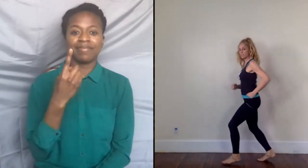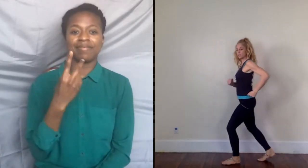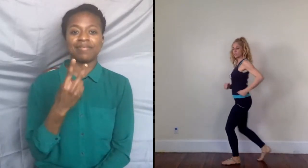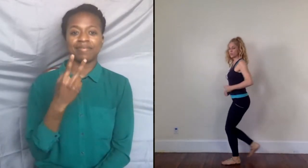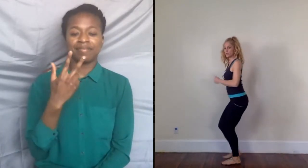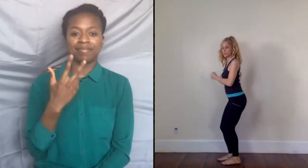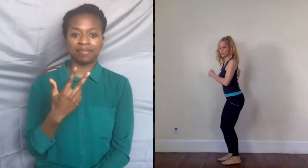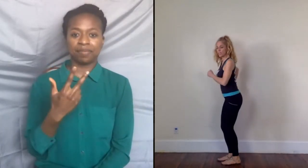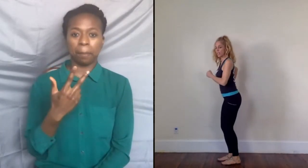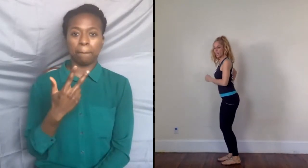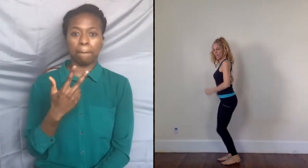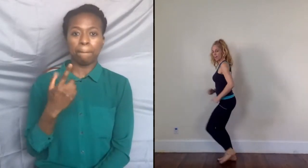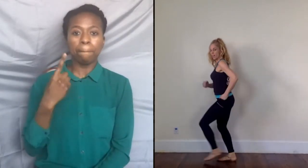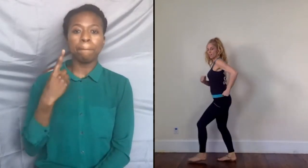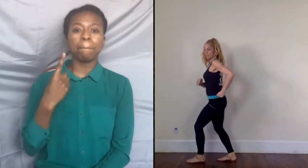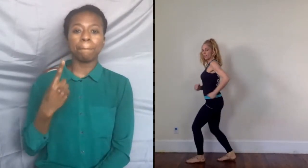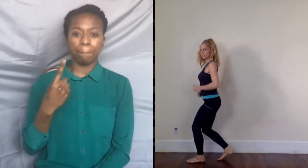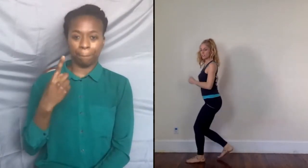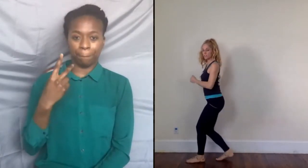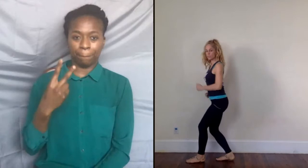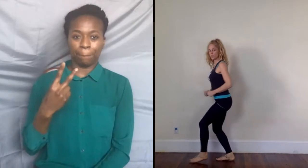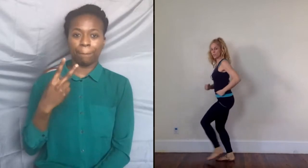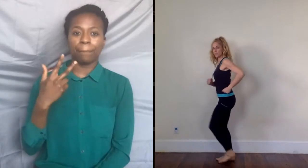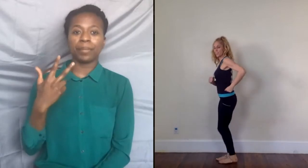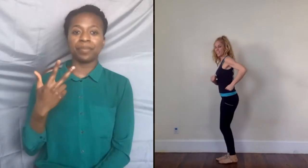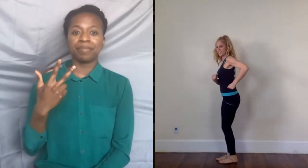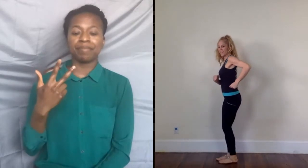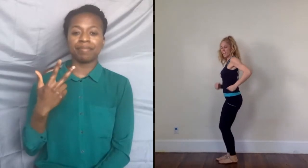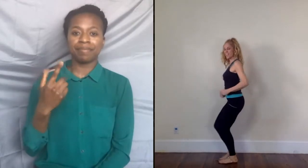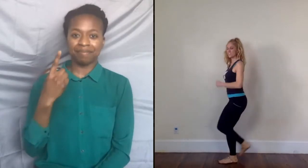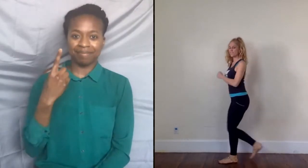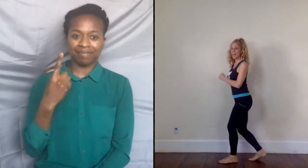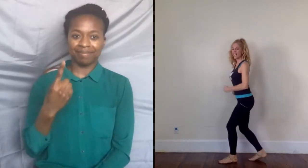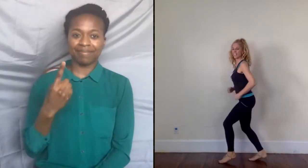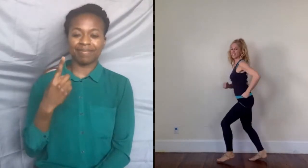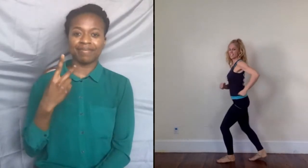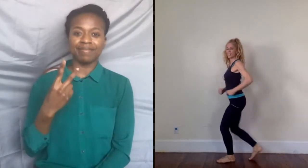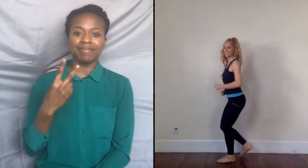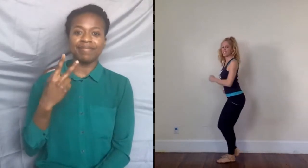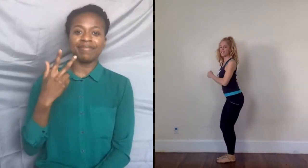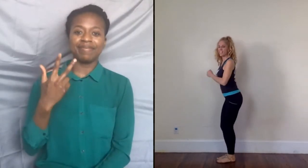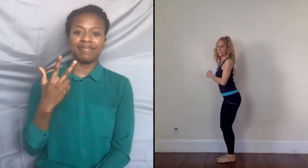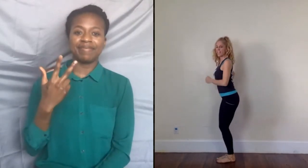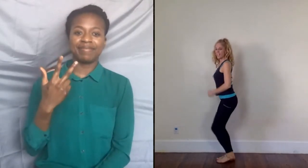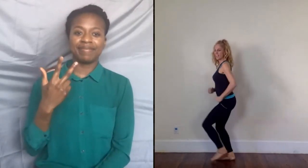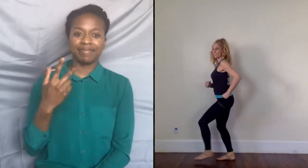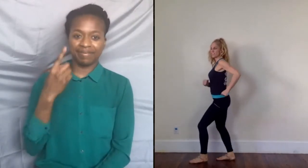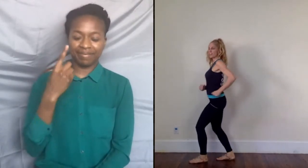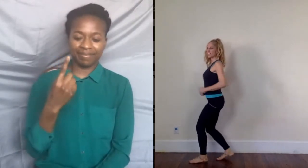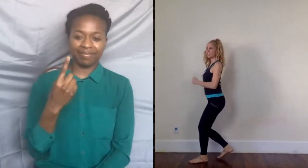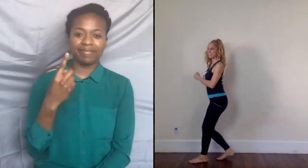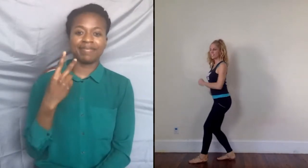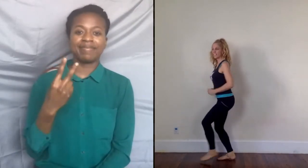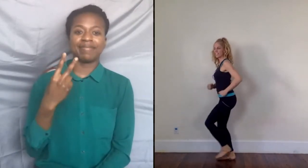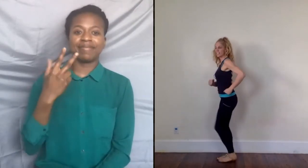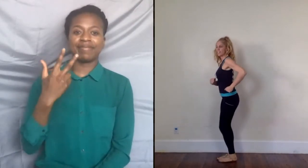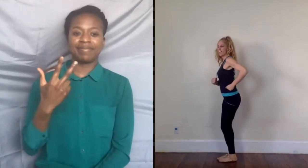back, 2, 3. And front, 2, 3. And back. And